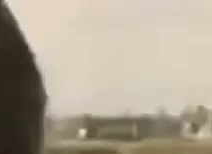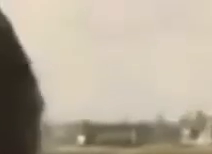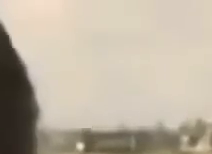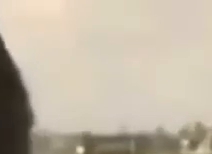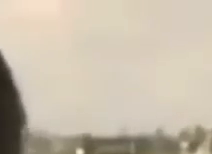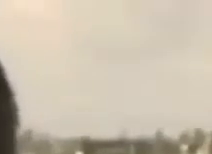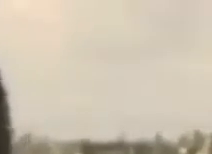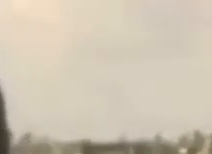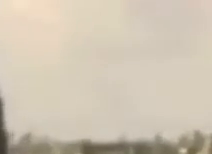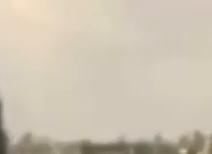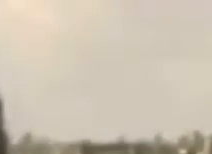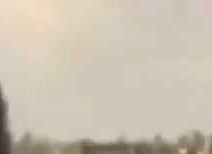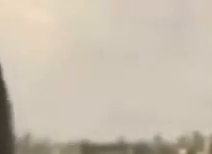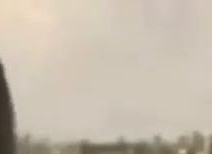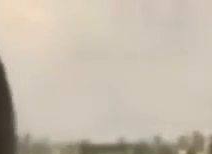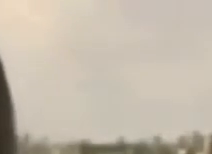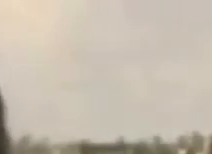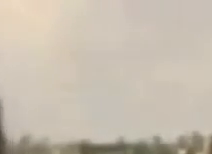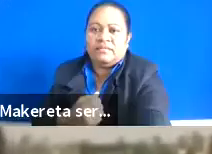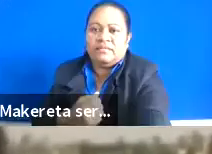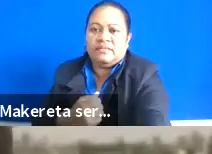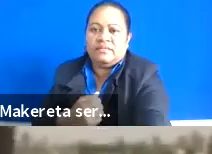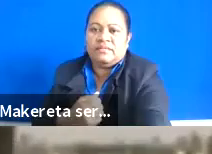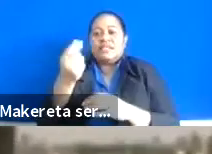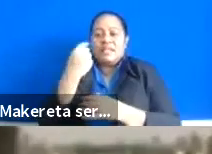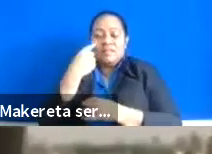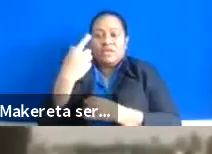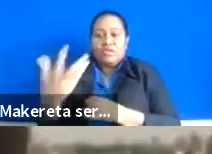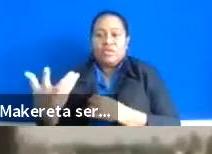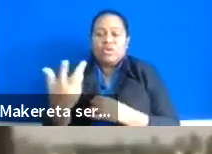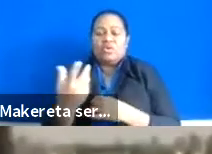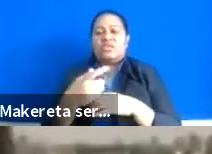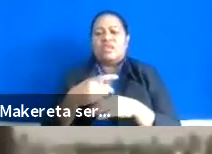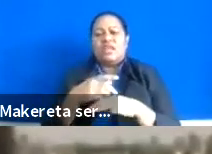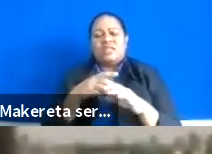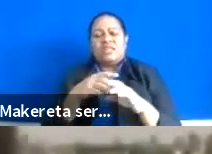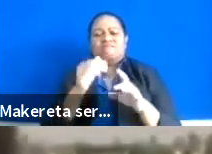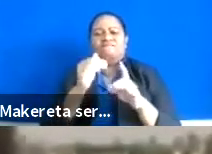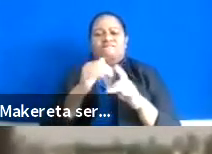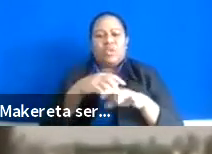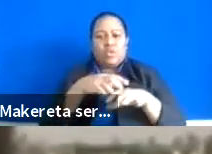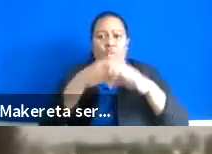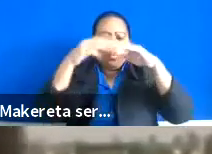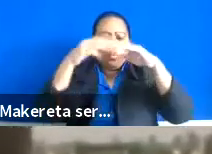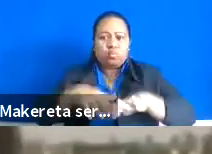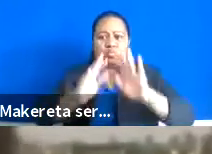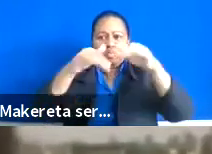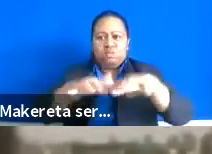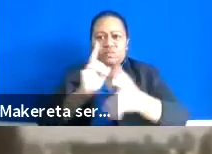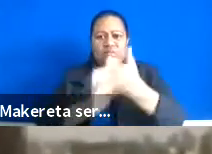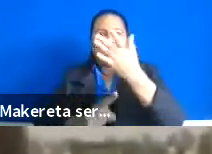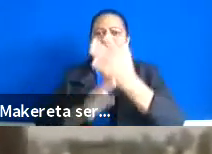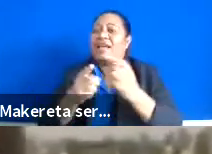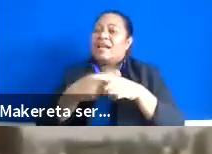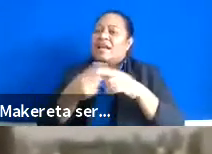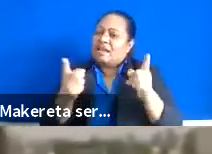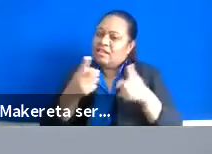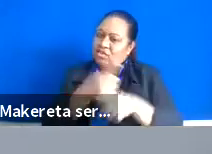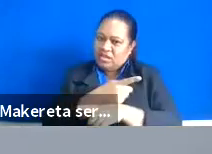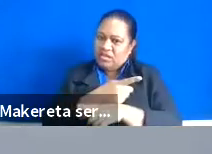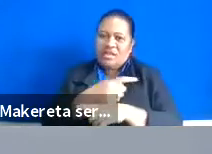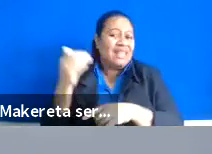Some of the indicators for an approaching tidal wave would be the change in colour and the sound given